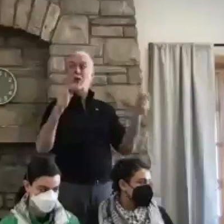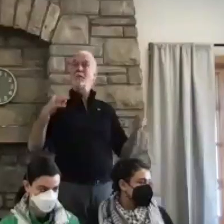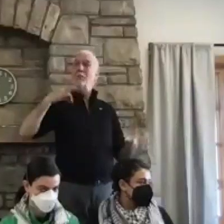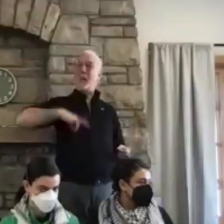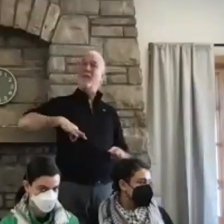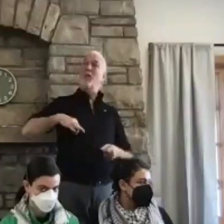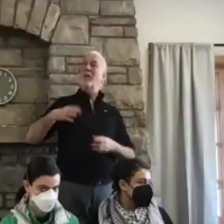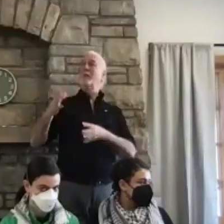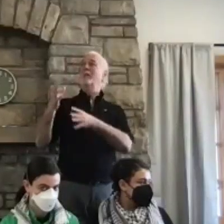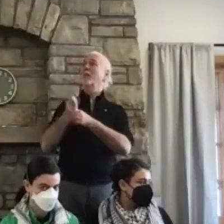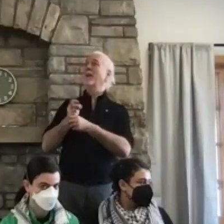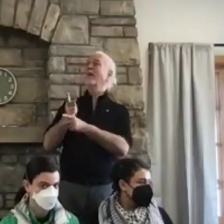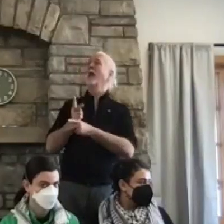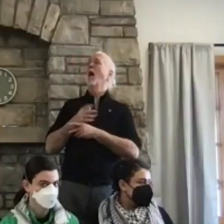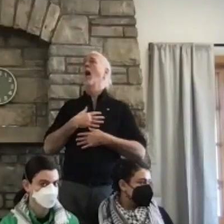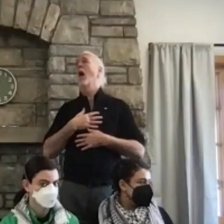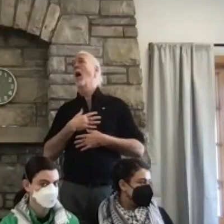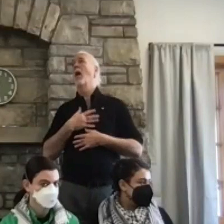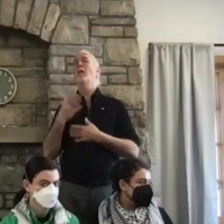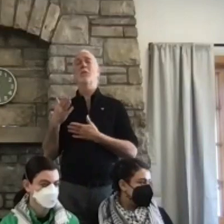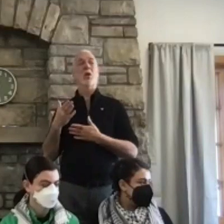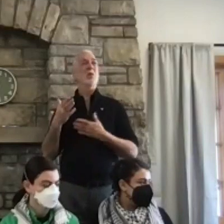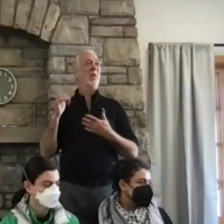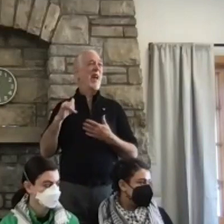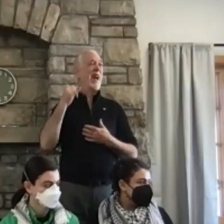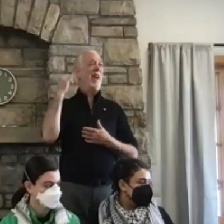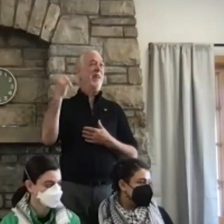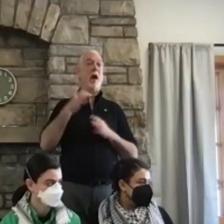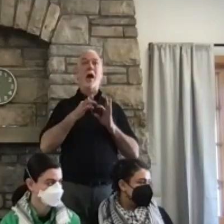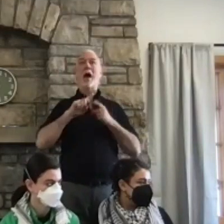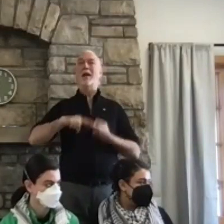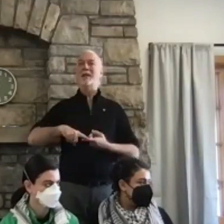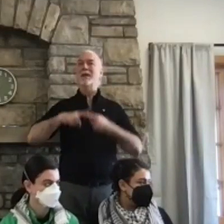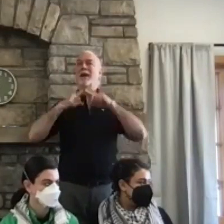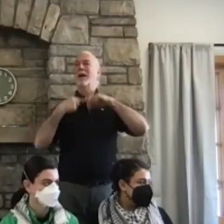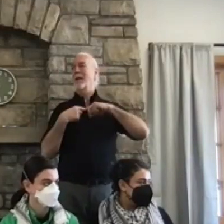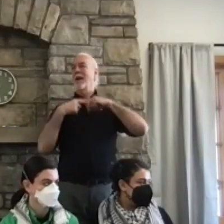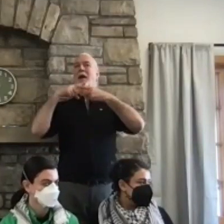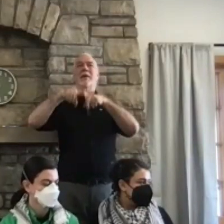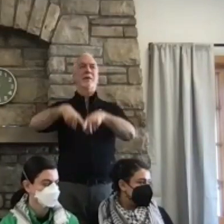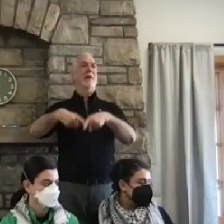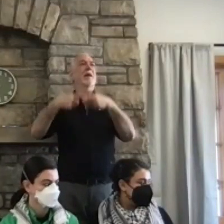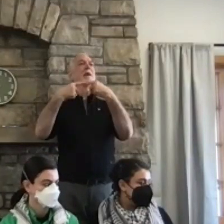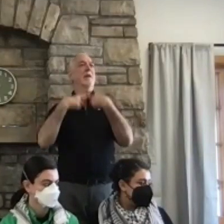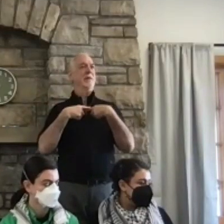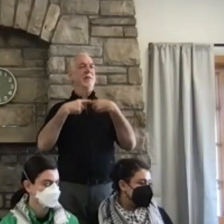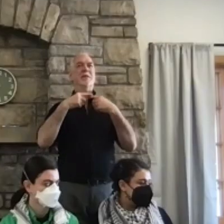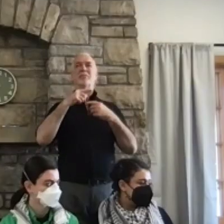care. And so this notion of connectedness and interdependence is necessary as well.